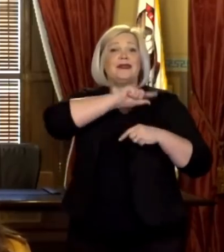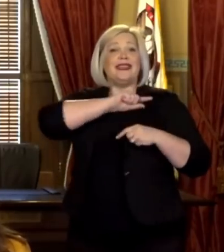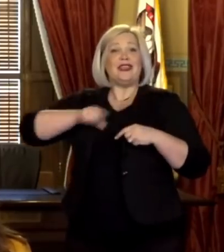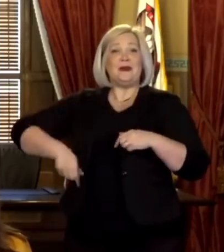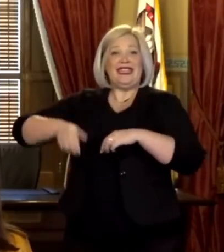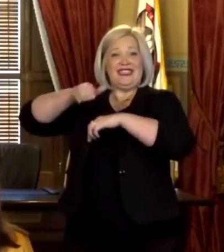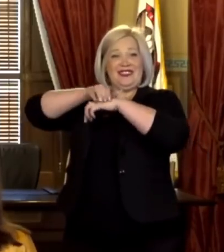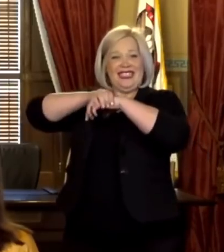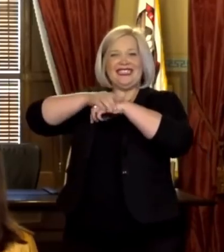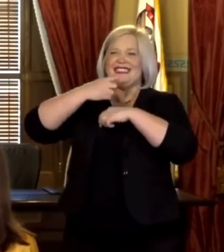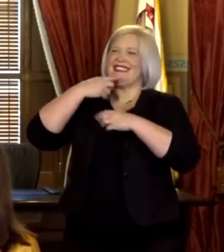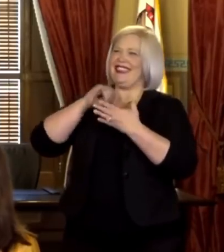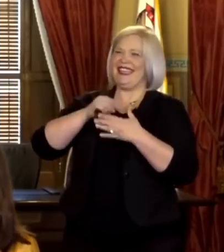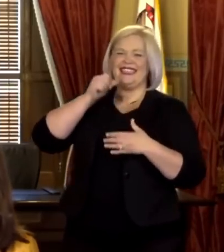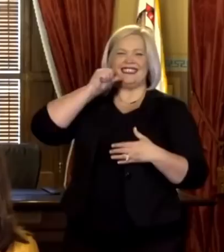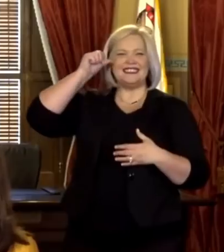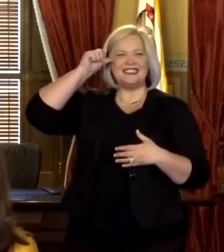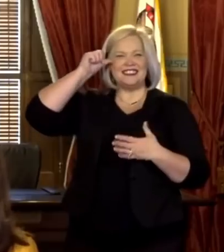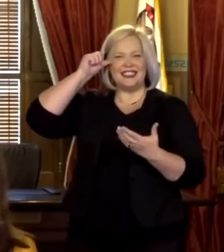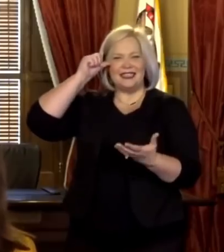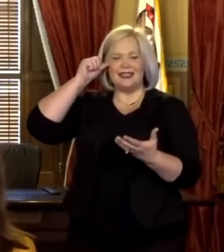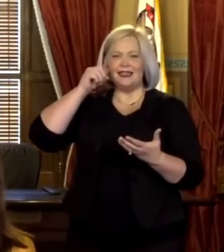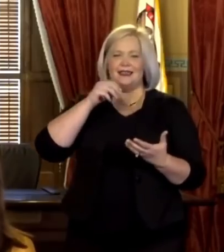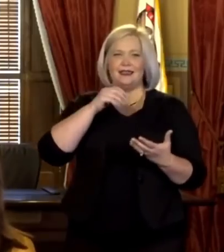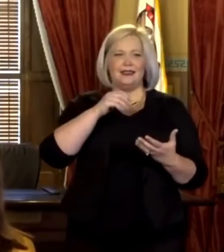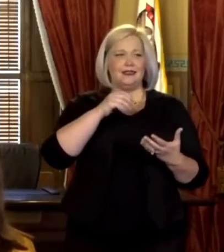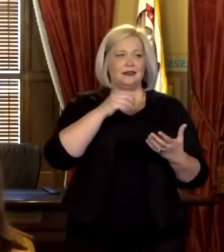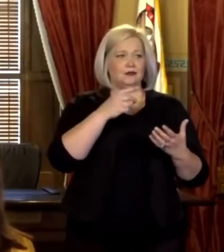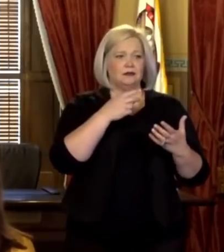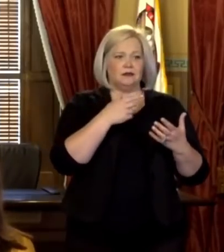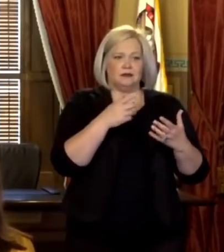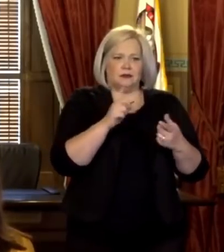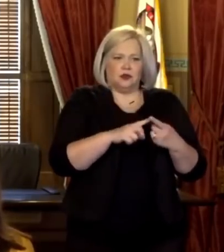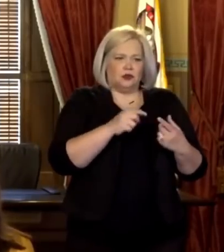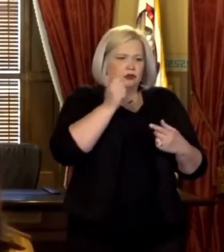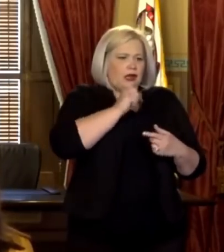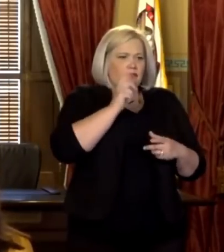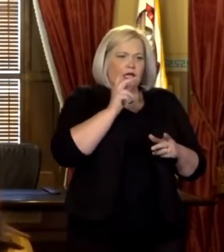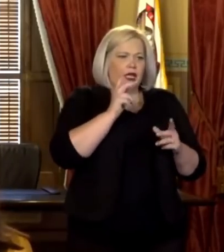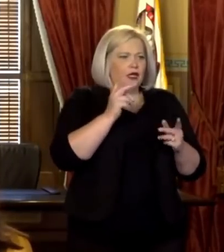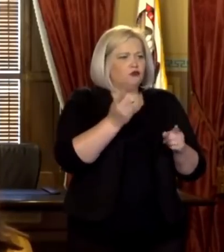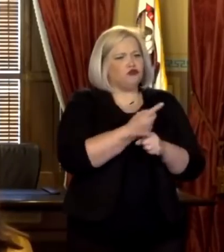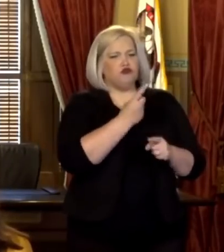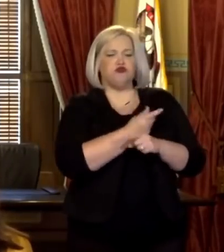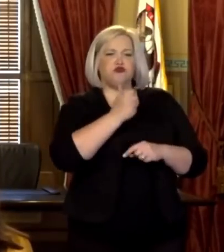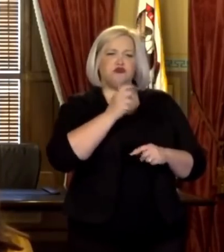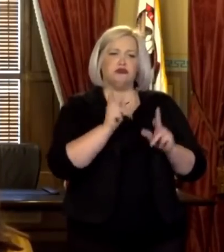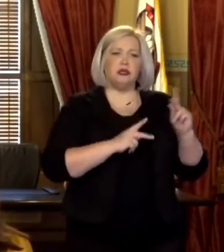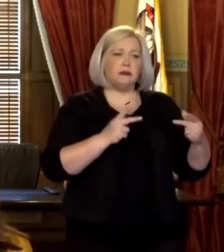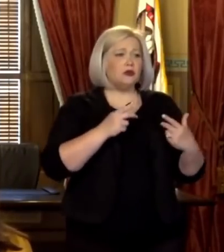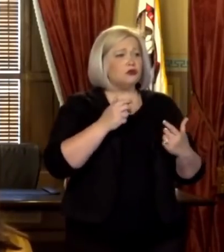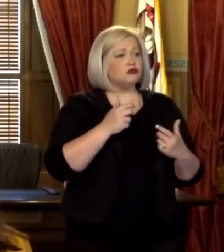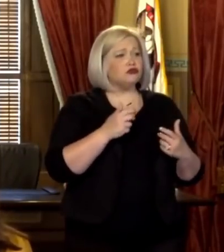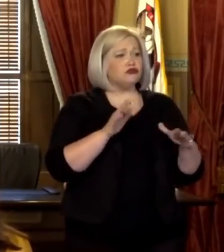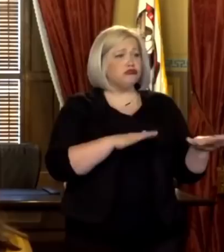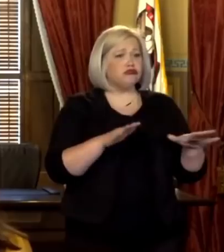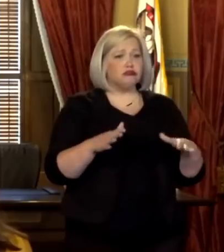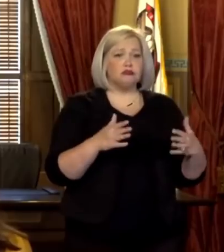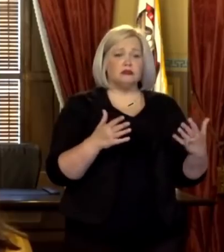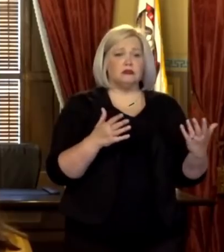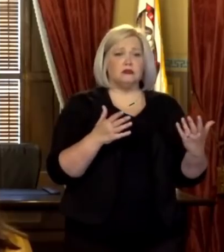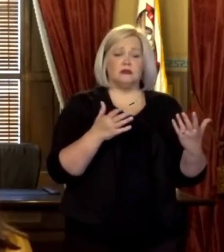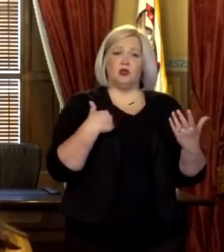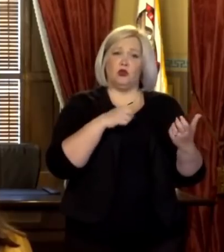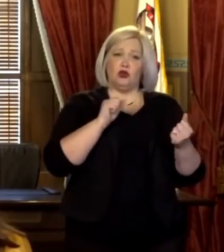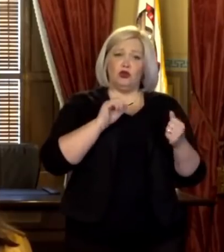who mentioned it yesterday, to real people just trying to get by day to day. We're all confronting this, and